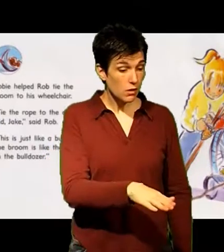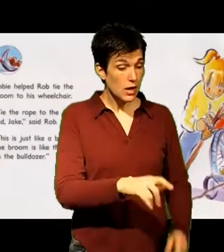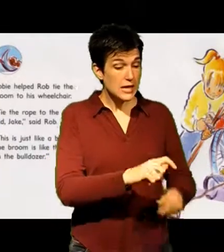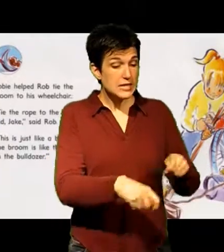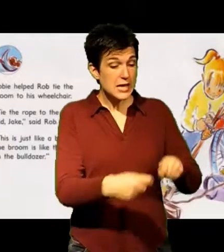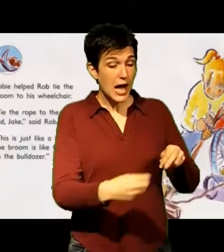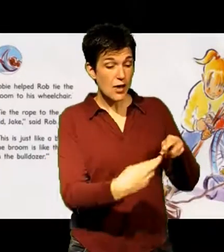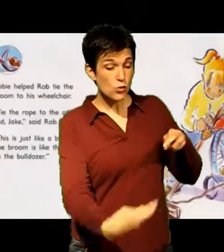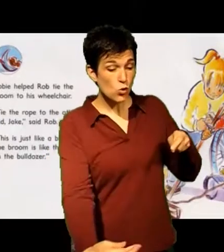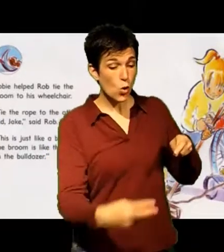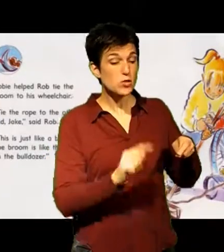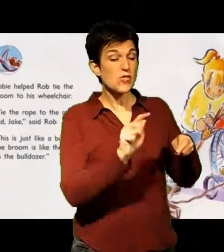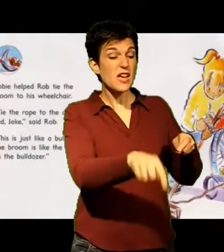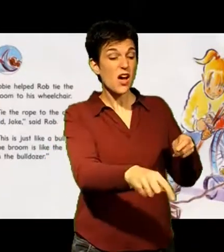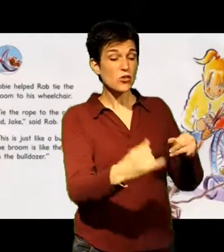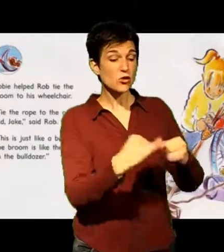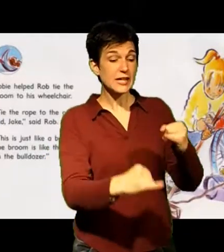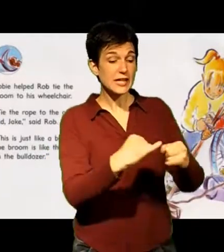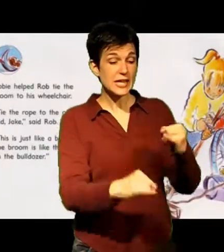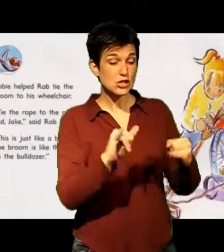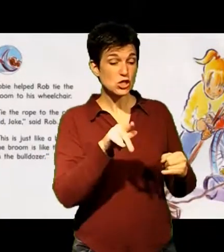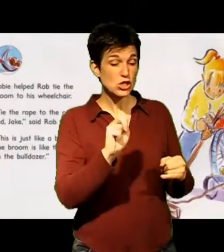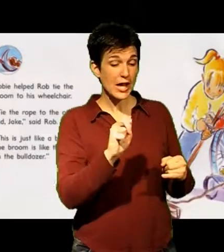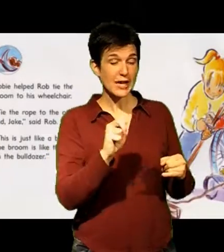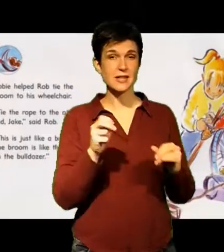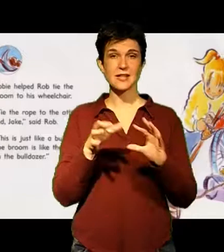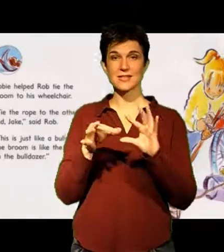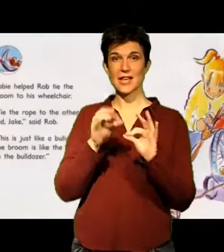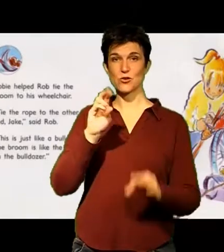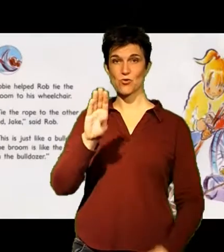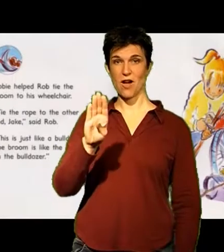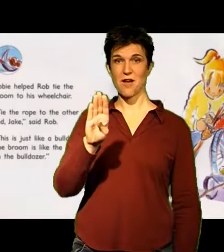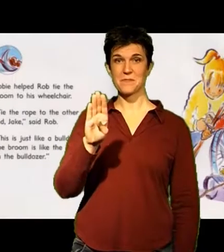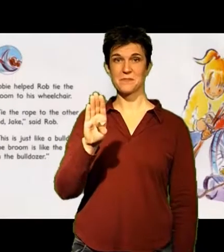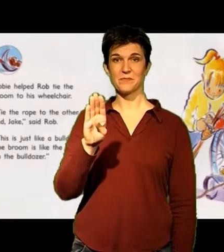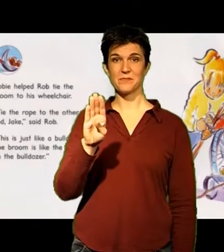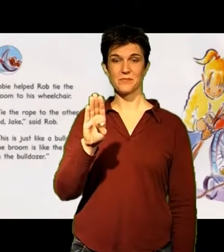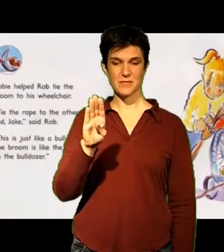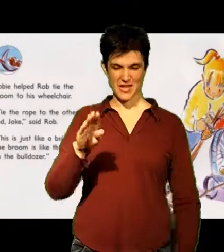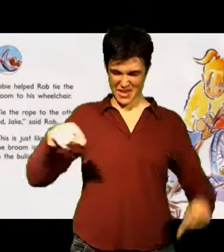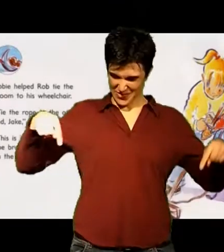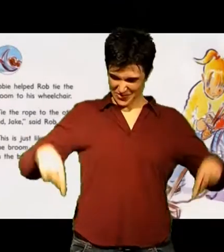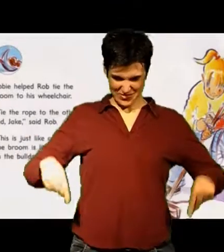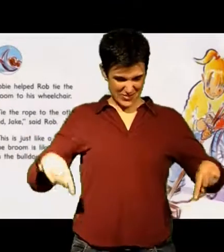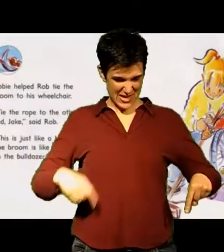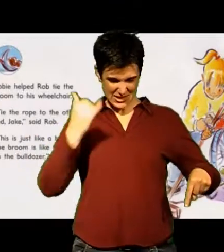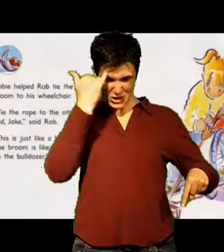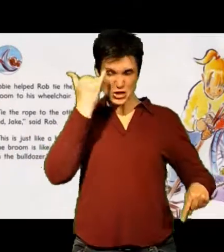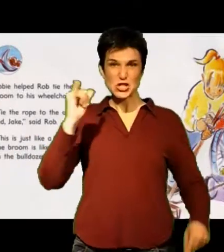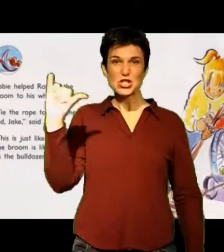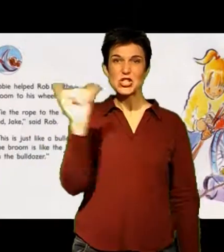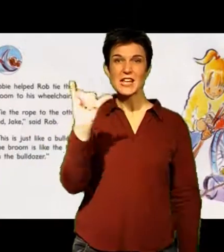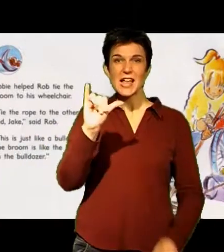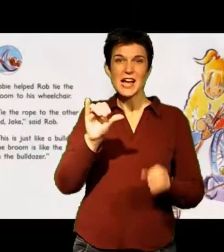Tie the rope to the other end, Jake, said Rob. This is just like a